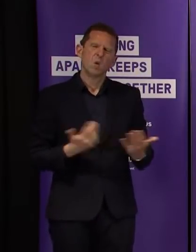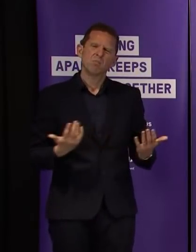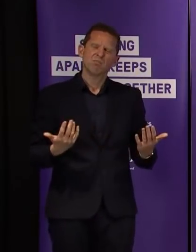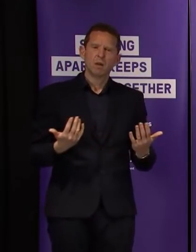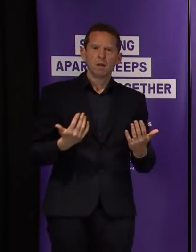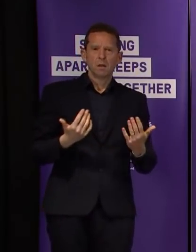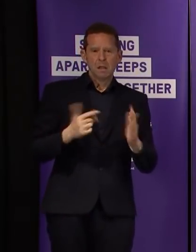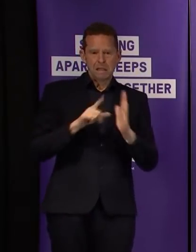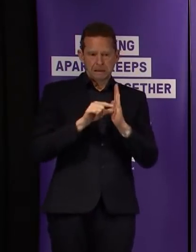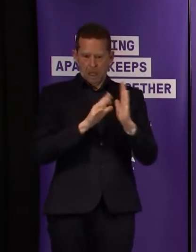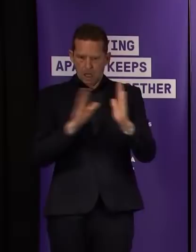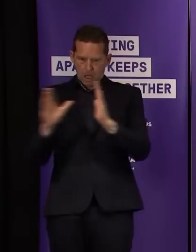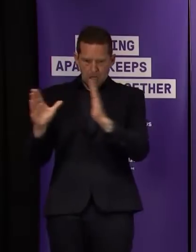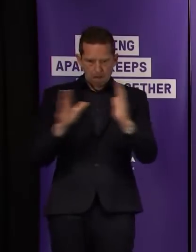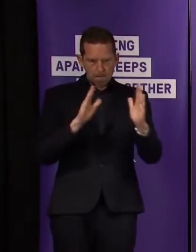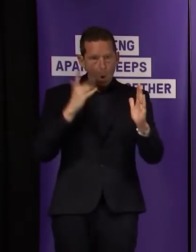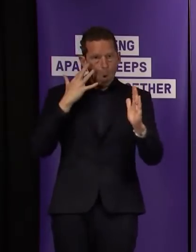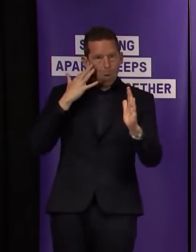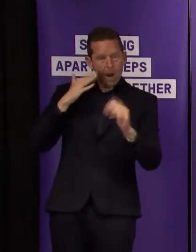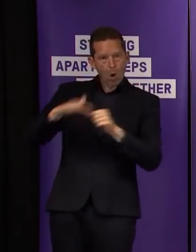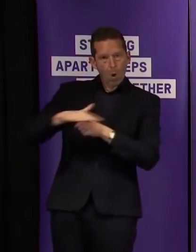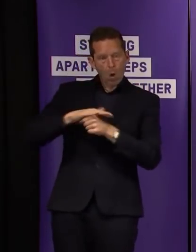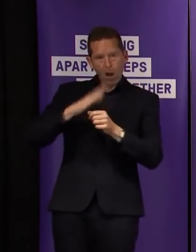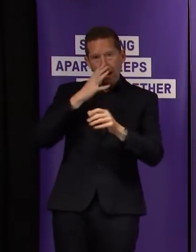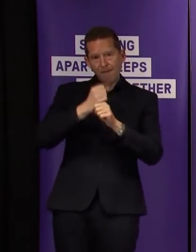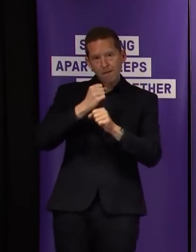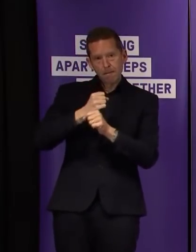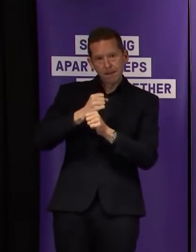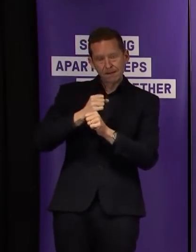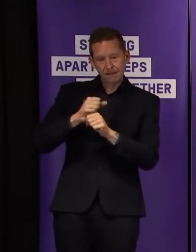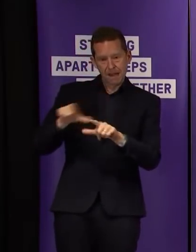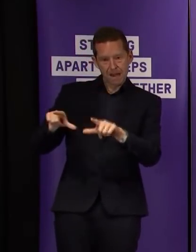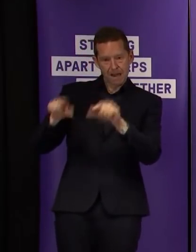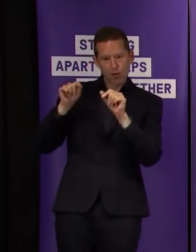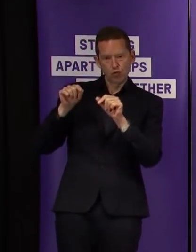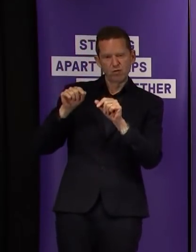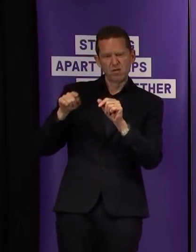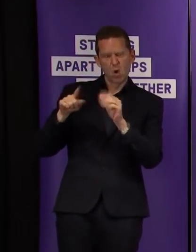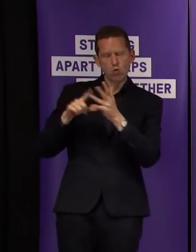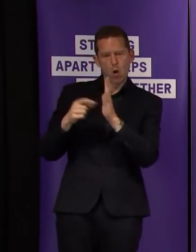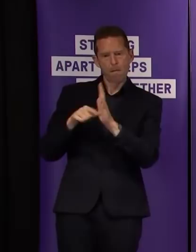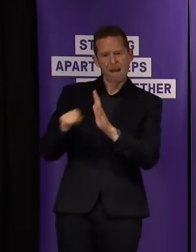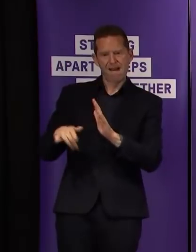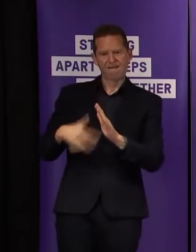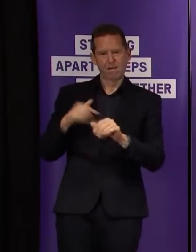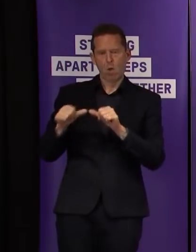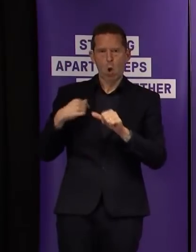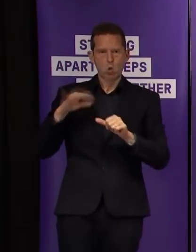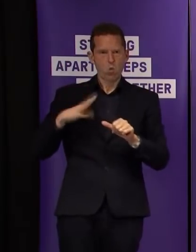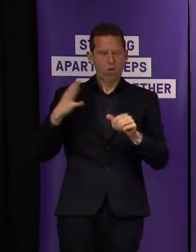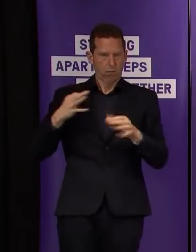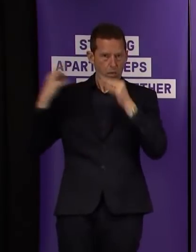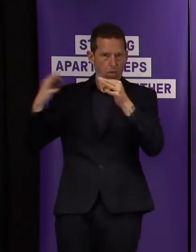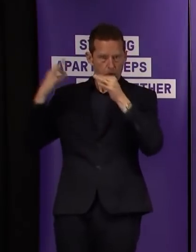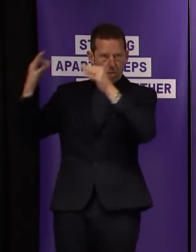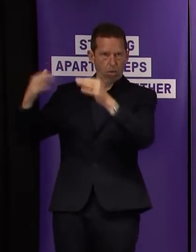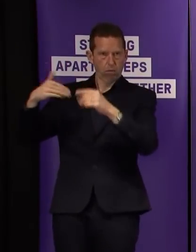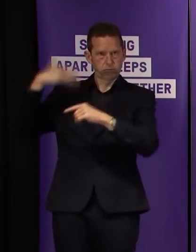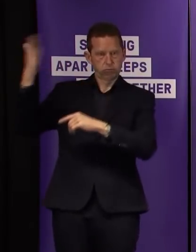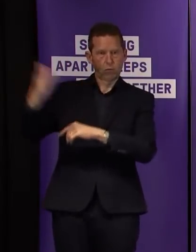for local government elections is appropriate to continue as is. We certainly don't want to get to a point where we're deferring it into early next